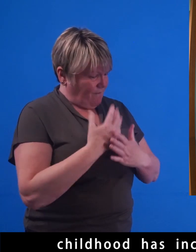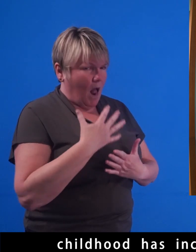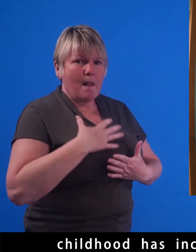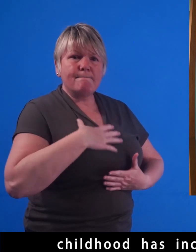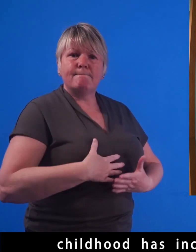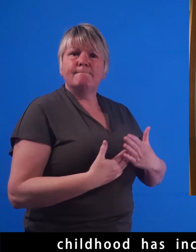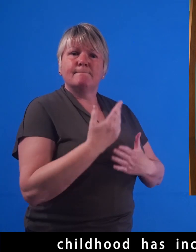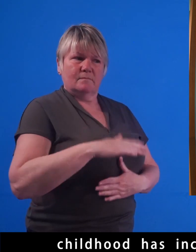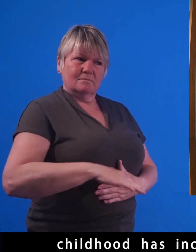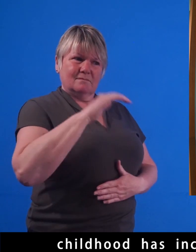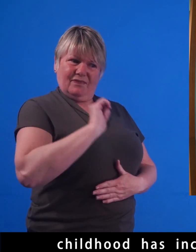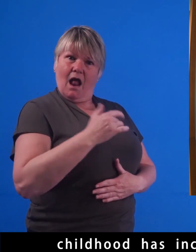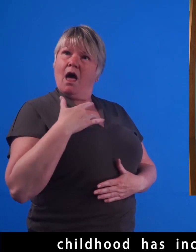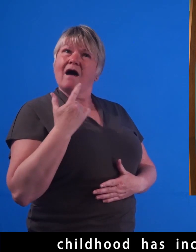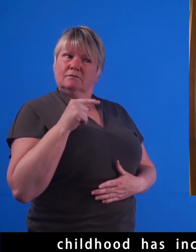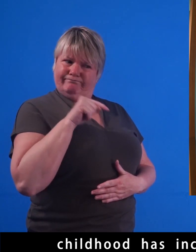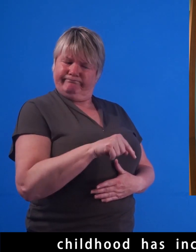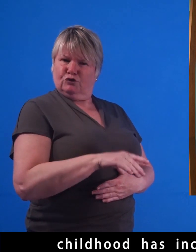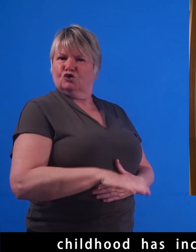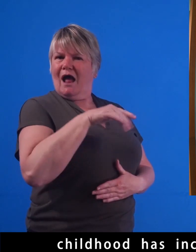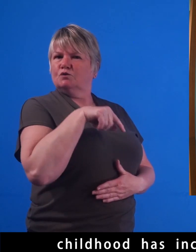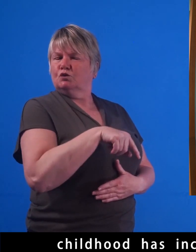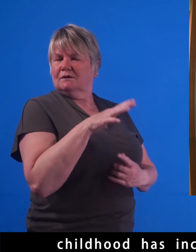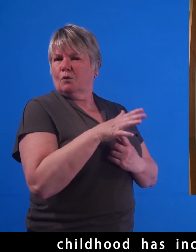stage of development in a person's life.